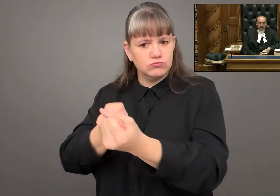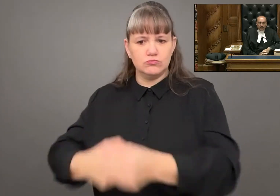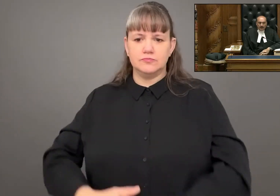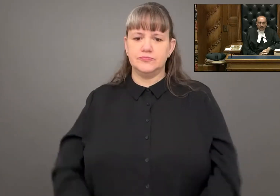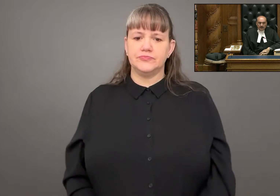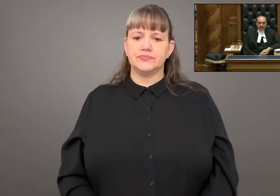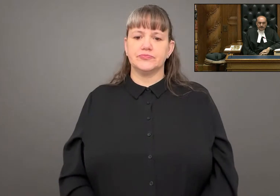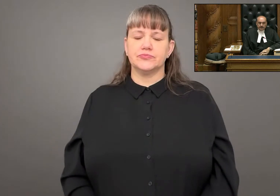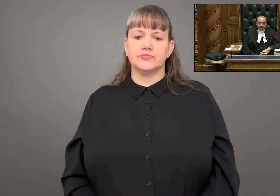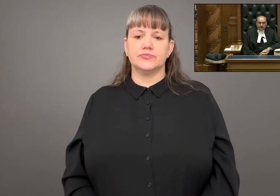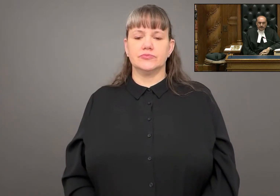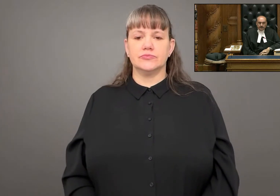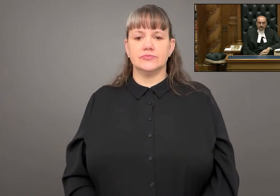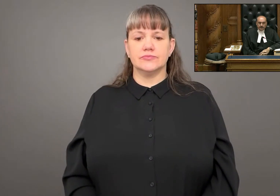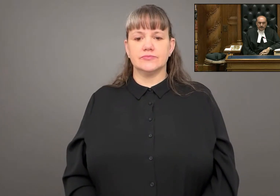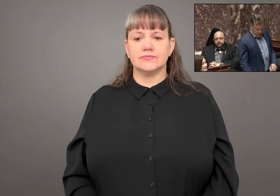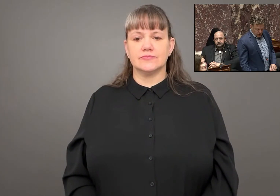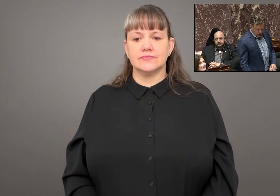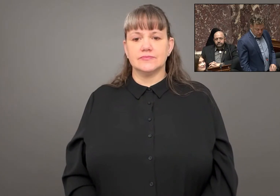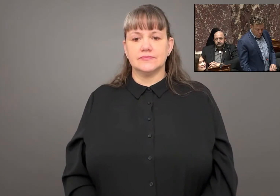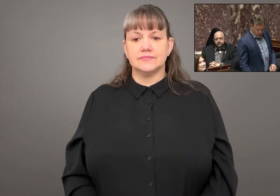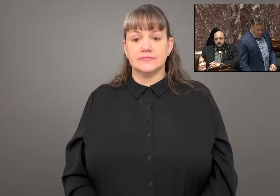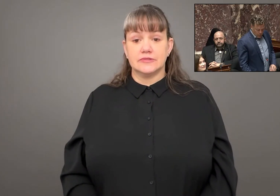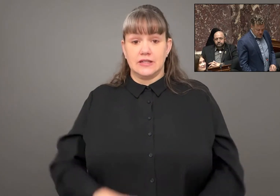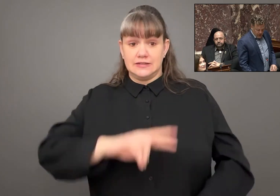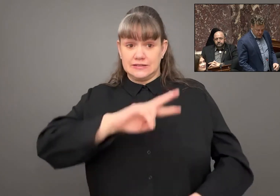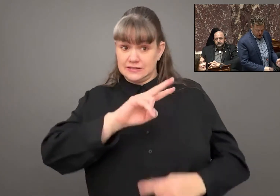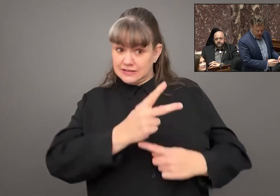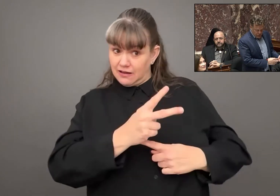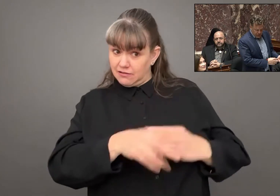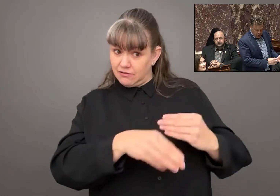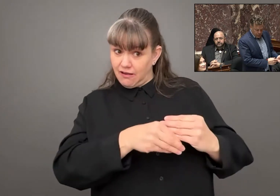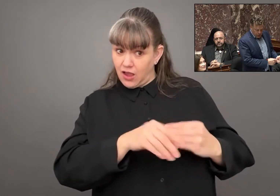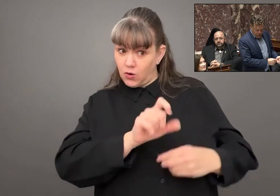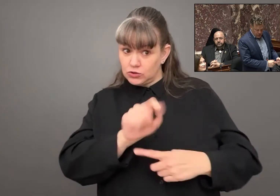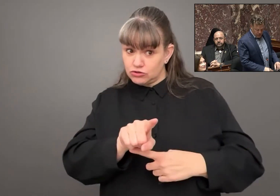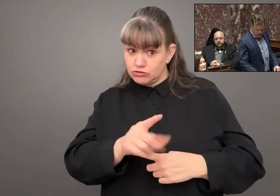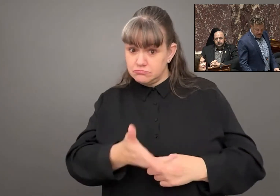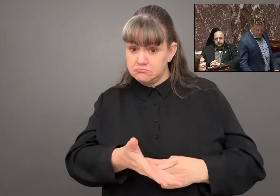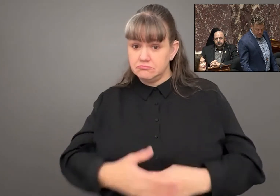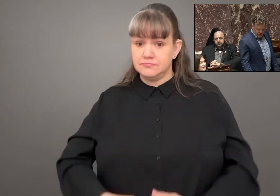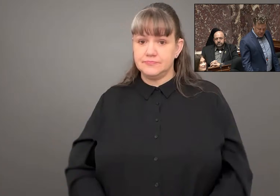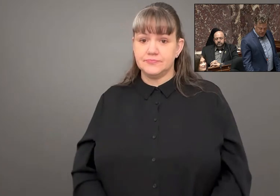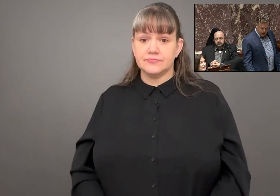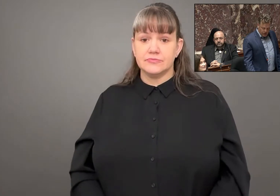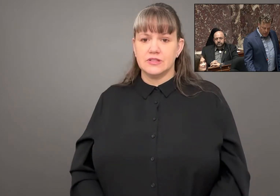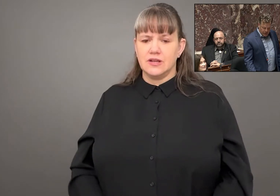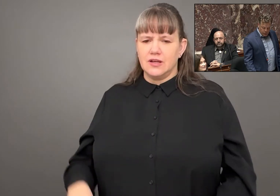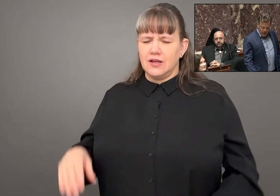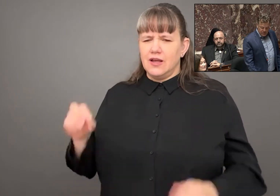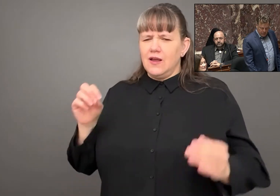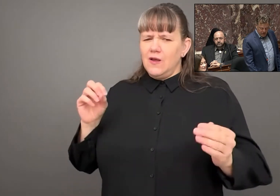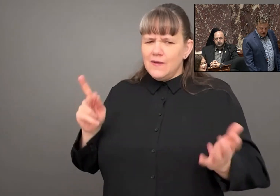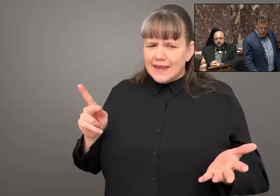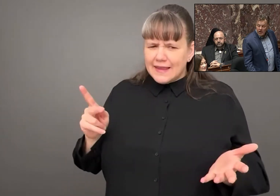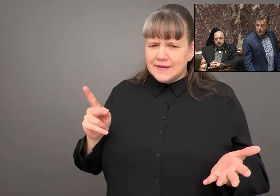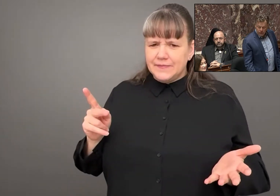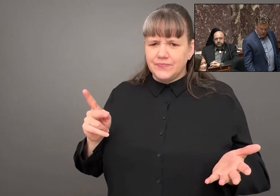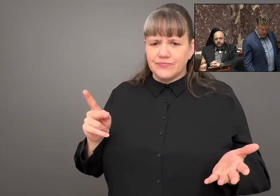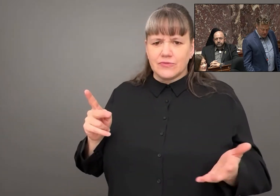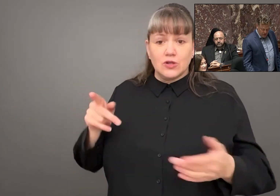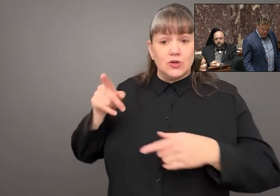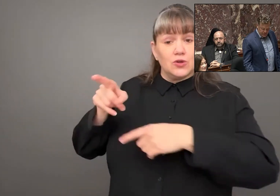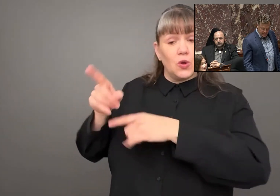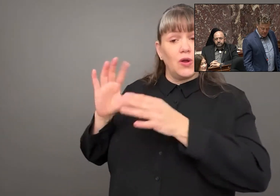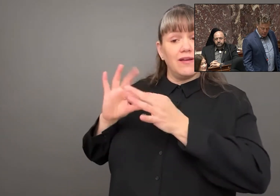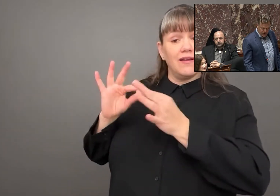Member supplemental. So while carbon taxes became a scapegoat during the inflation crisis, oil companies were actually the biggest driver of